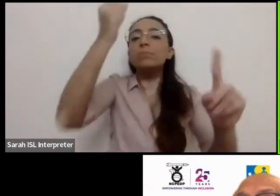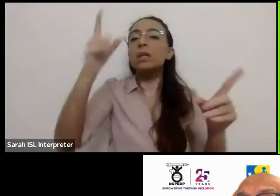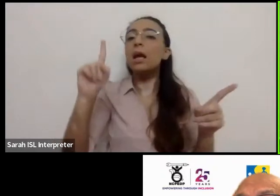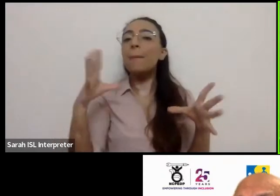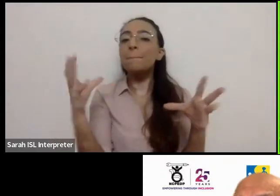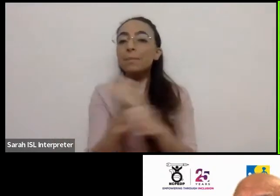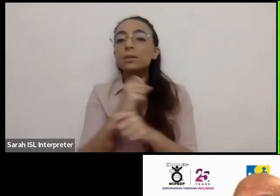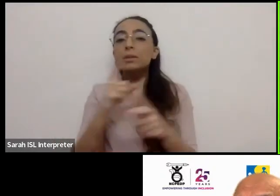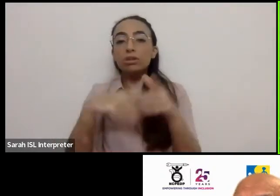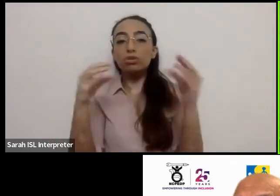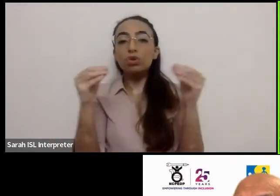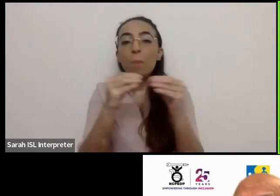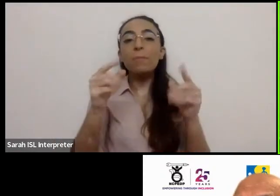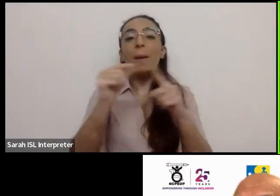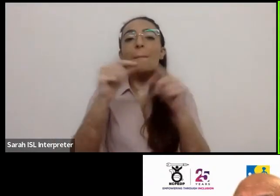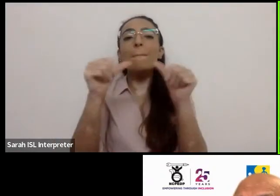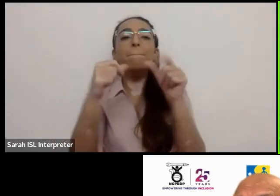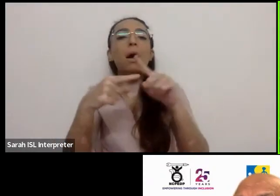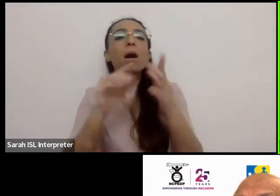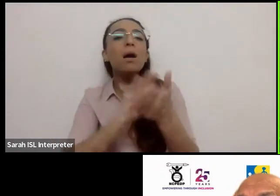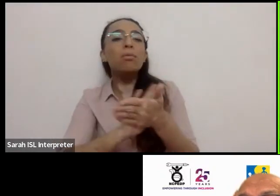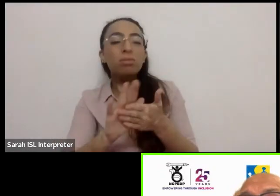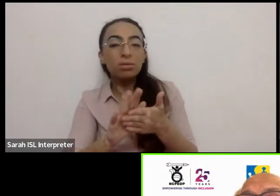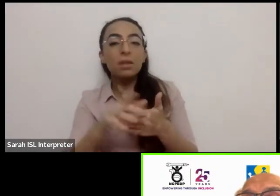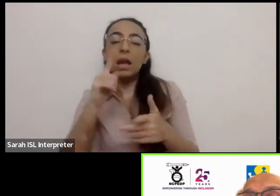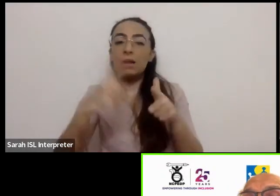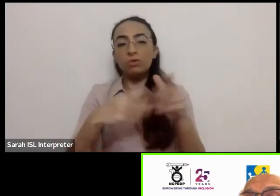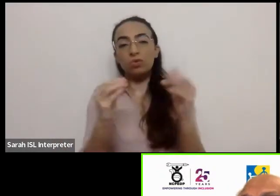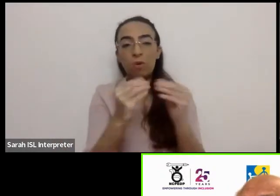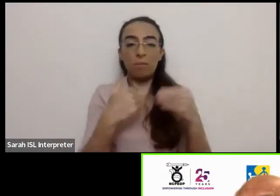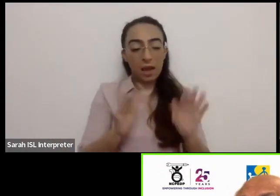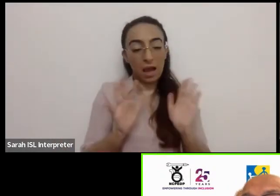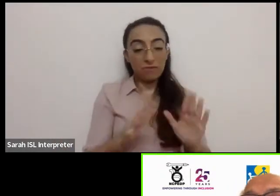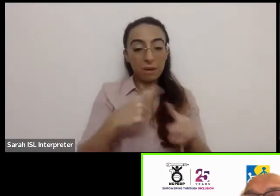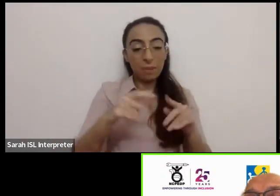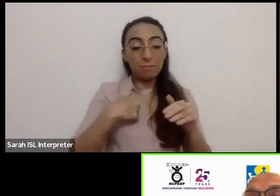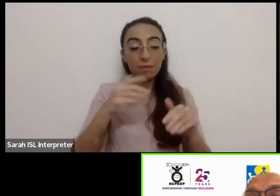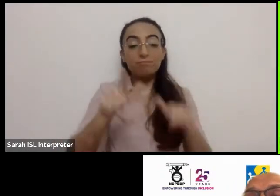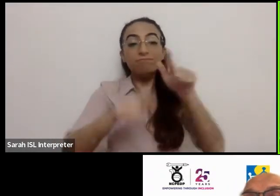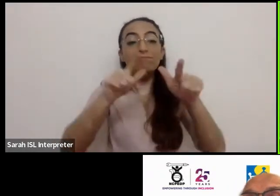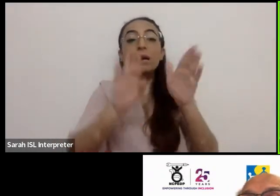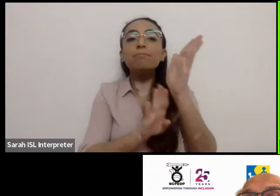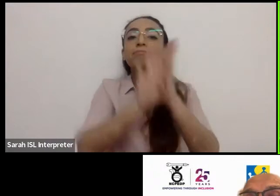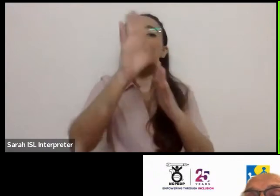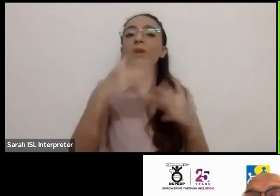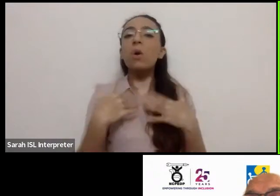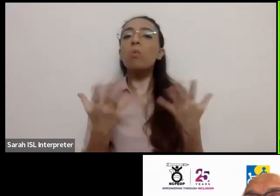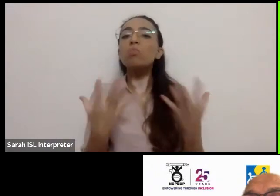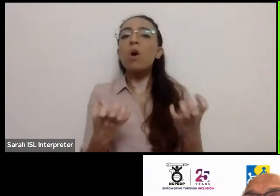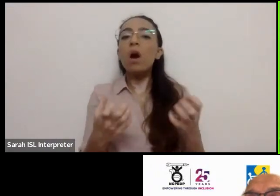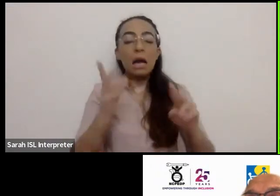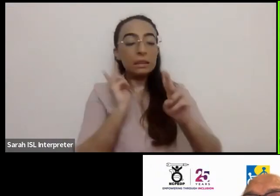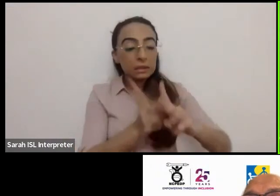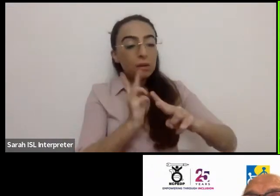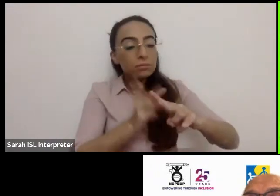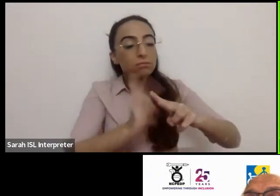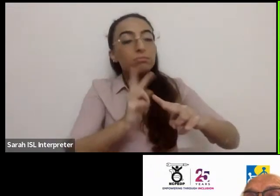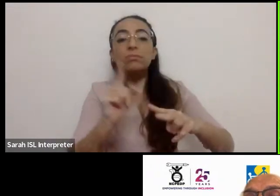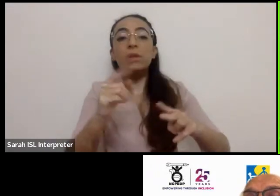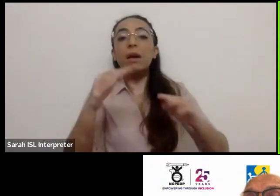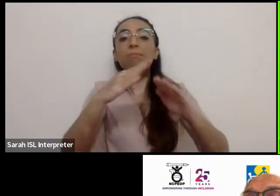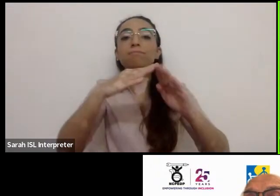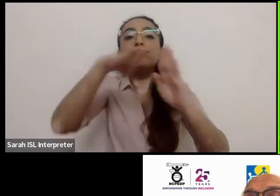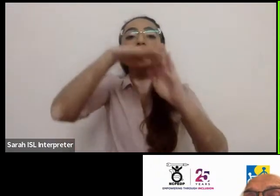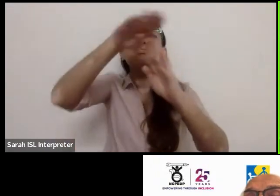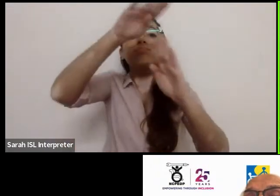path for people? Oftentimes people have jobs, and how can they grow into bigger and bigger jobs, I think, is also important. That's an